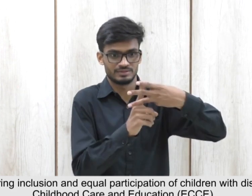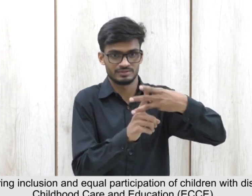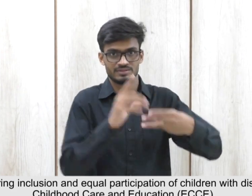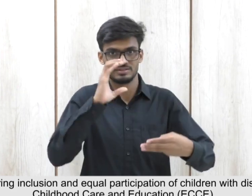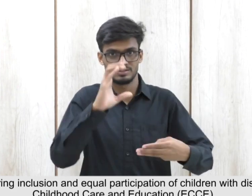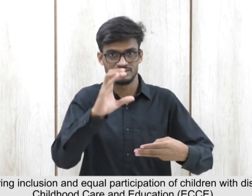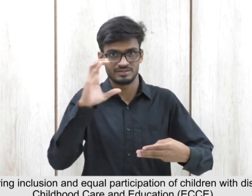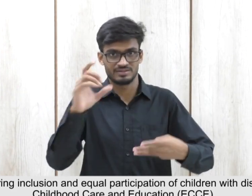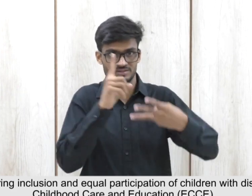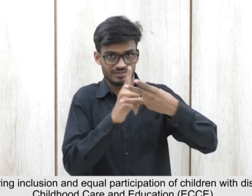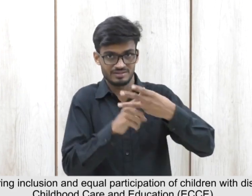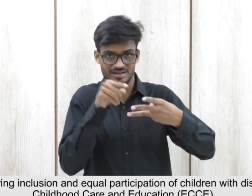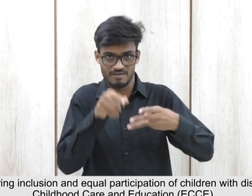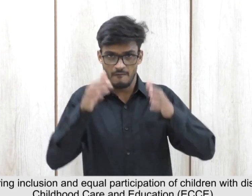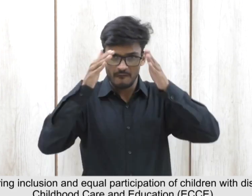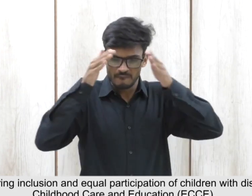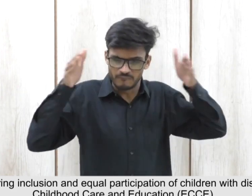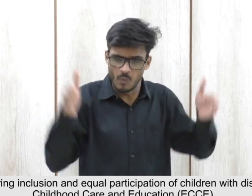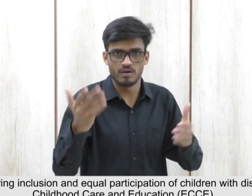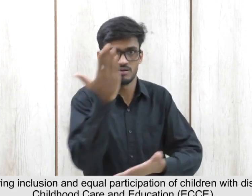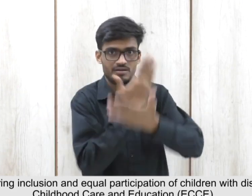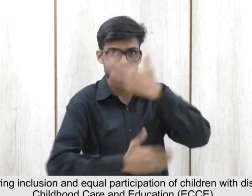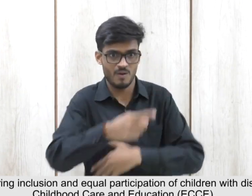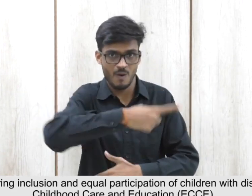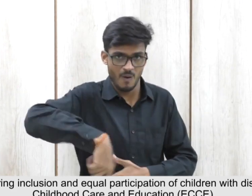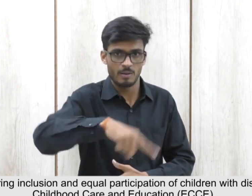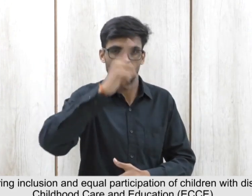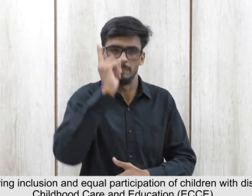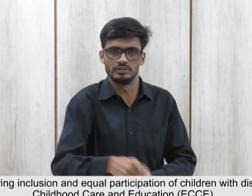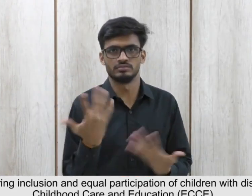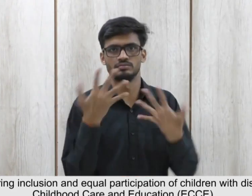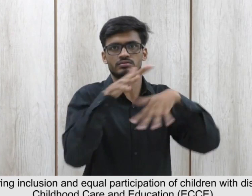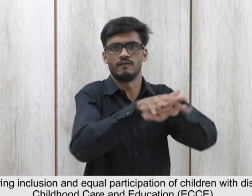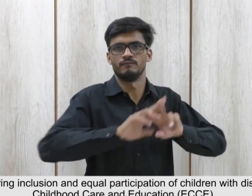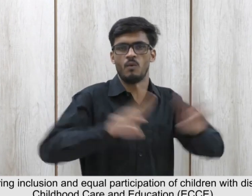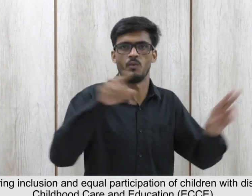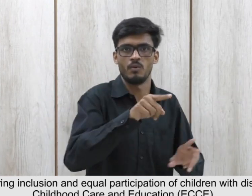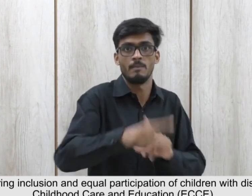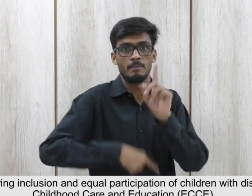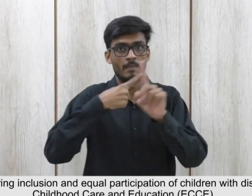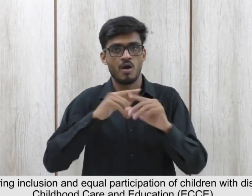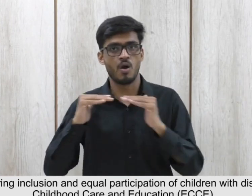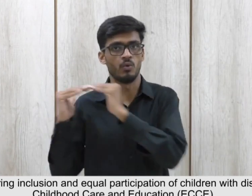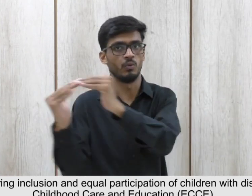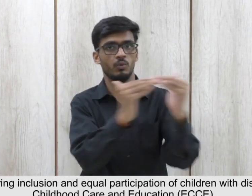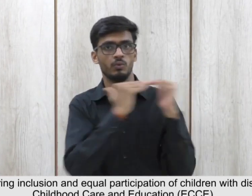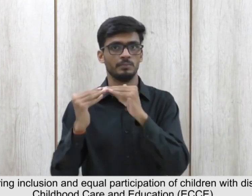Priority to ensuring inclusion and equal participation of children with disabilities in early childhood care